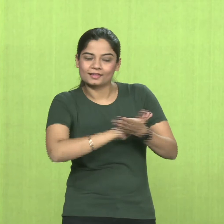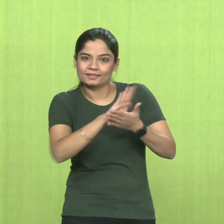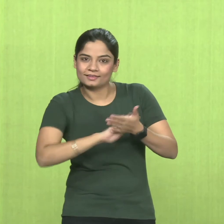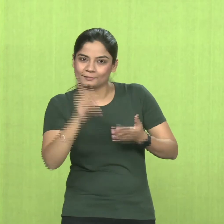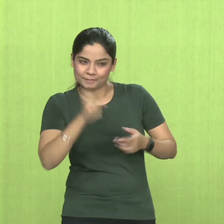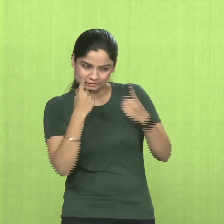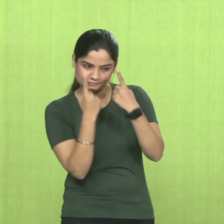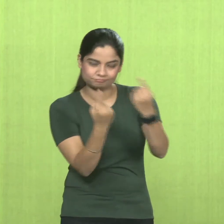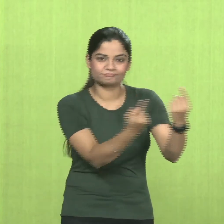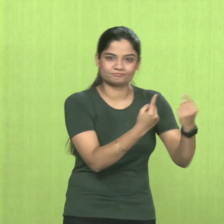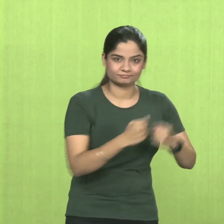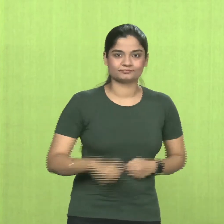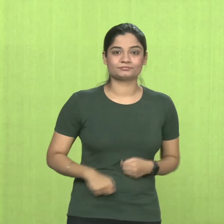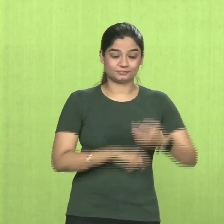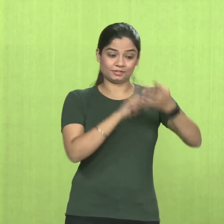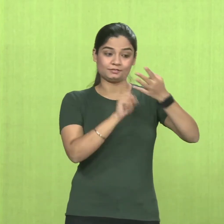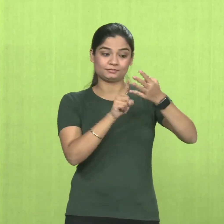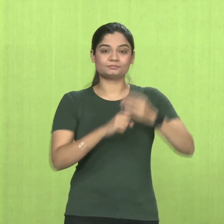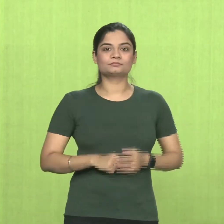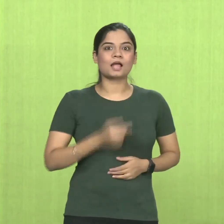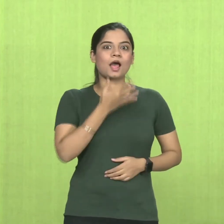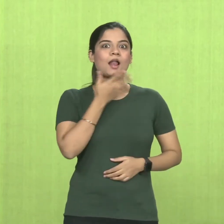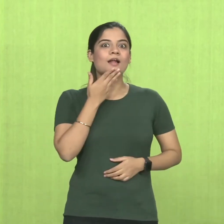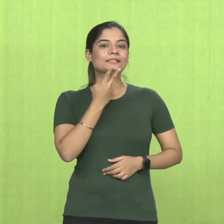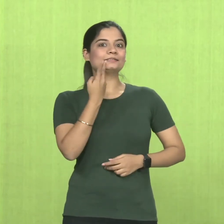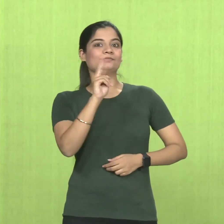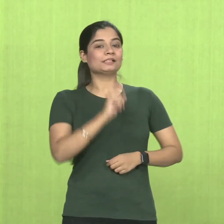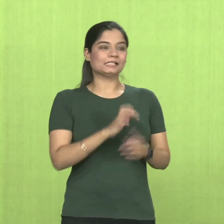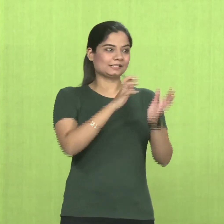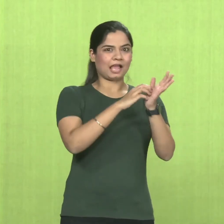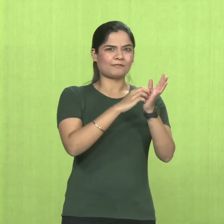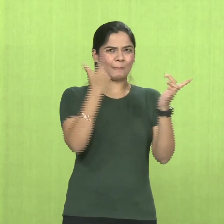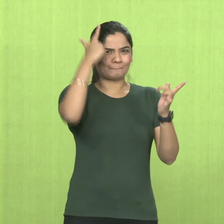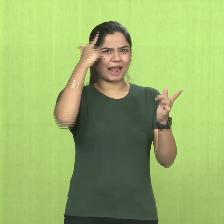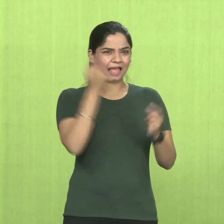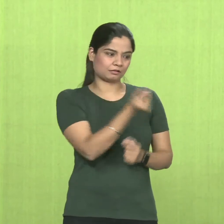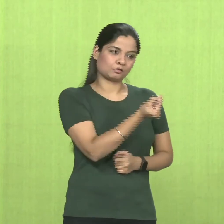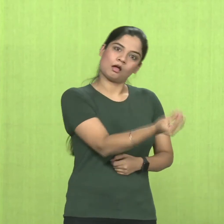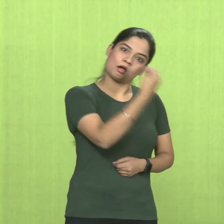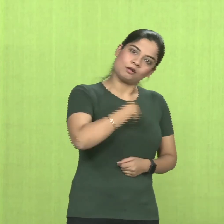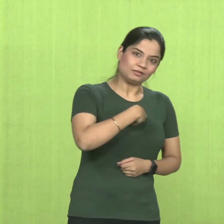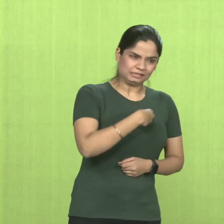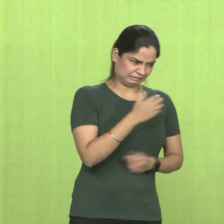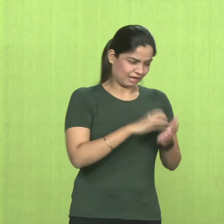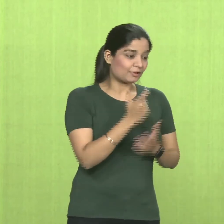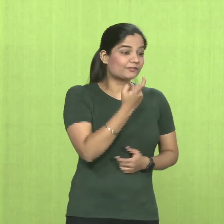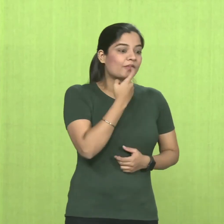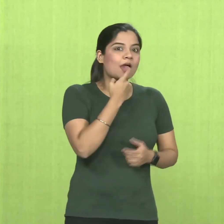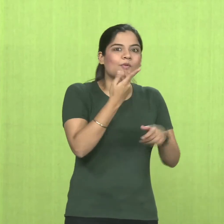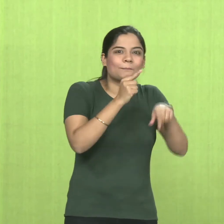have to remember is the proper color and appearance of the food. We have to see that, for example, for rice, it's clean and white. So these